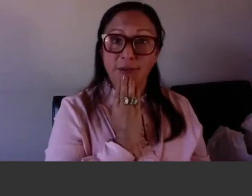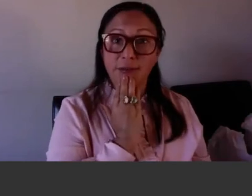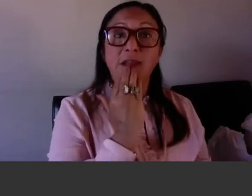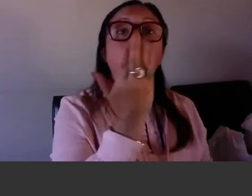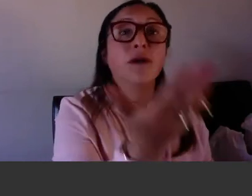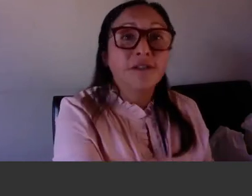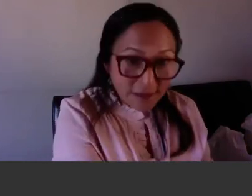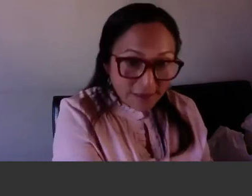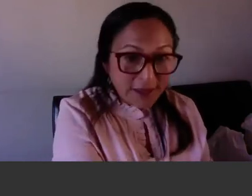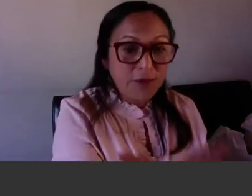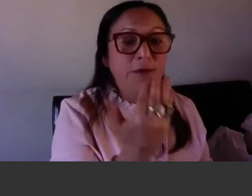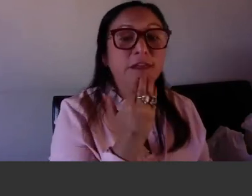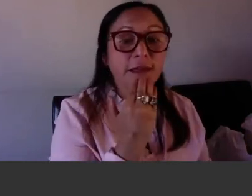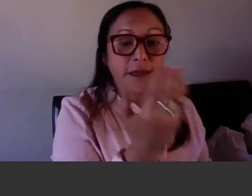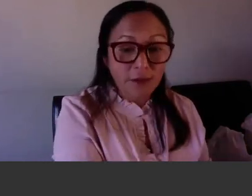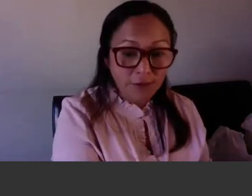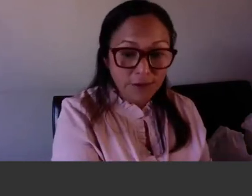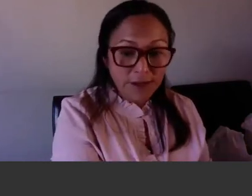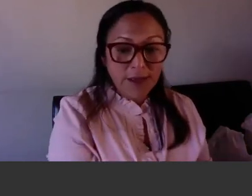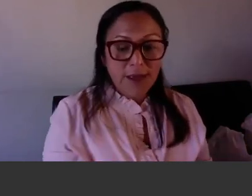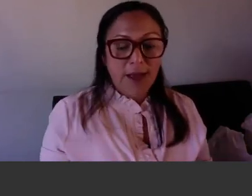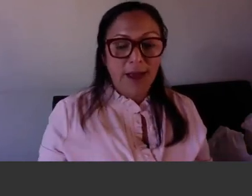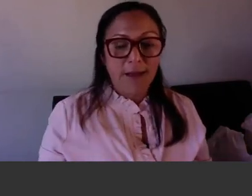you something and you want to say thank you. Thank you.